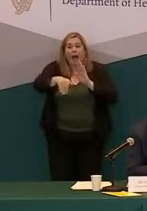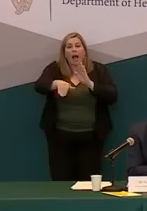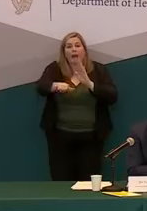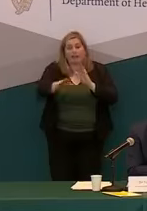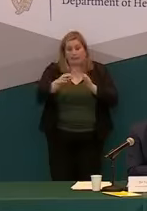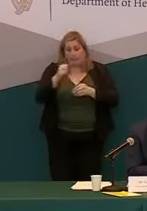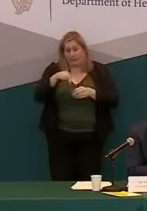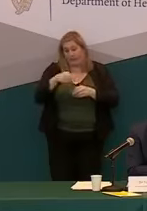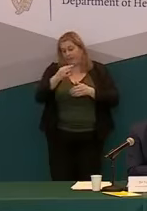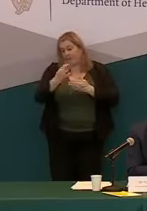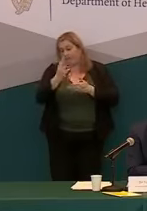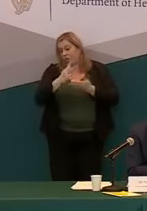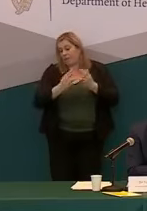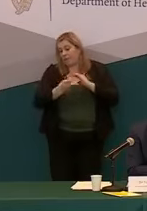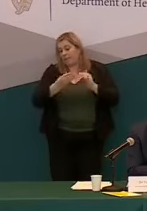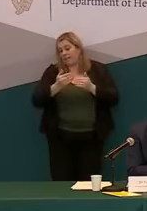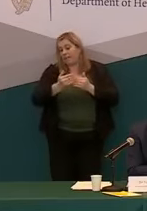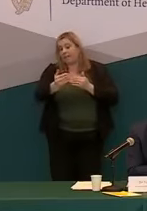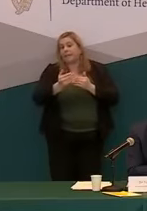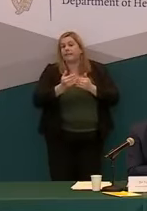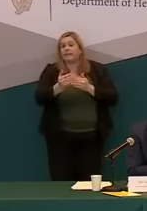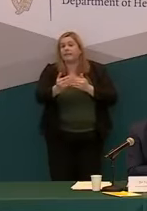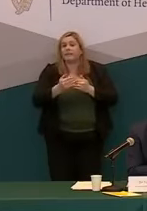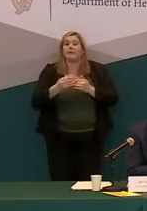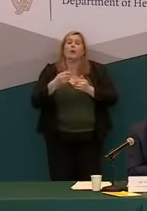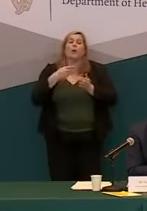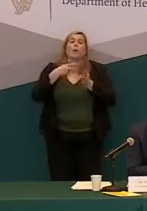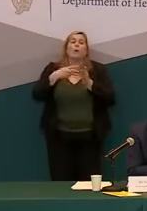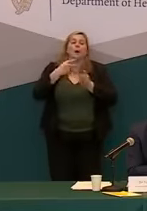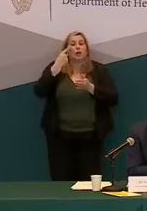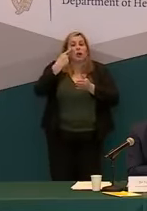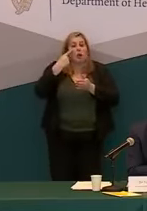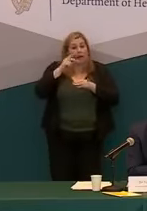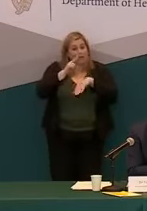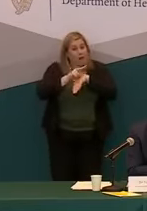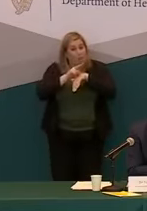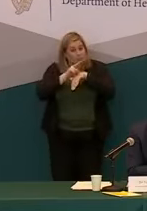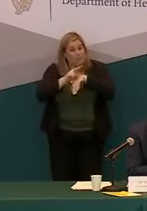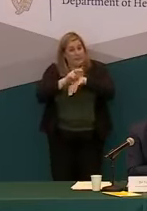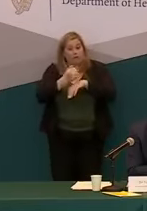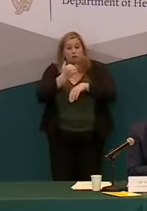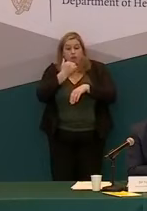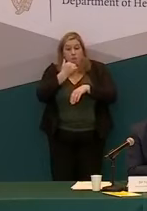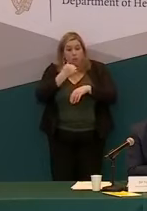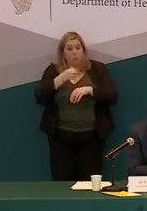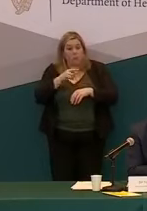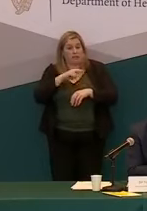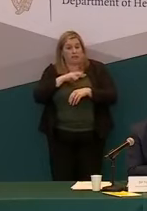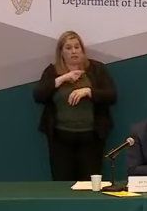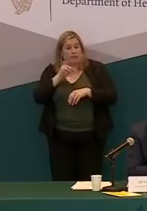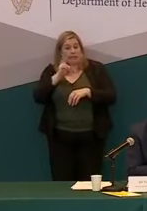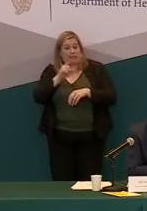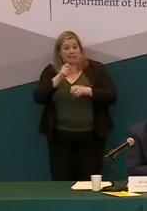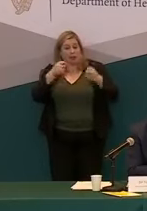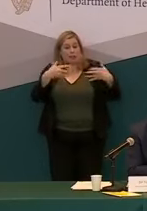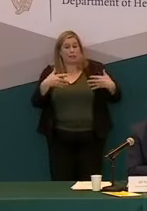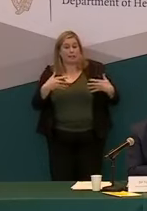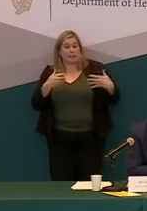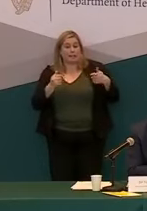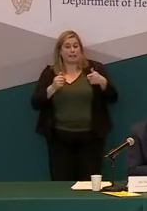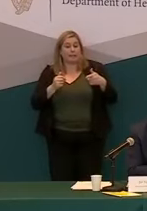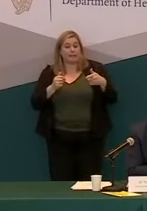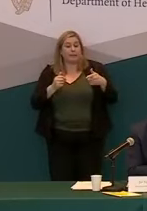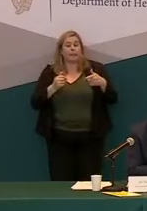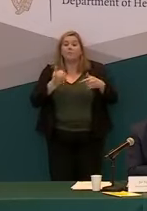weeks. When we look at the actual observations on top of that, the number of cases we're seeing, you see that in statistical terms,